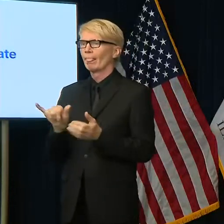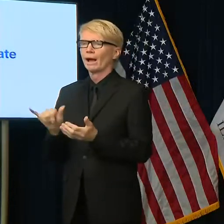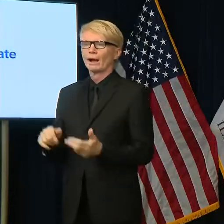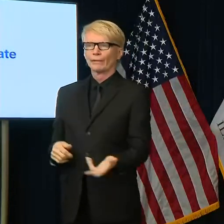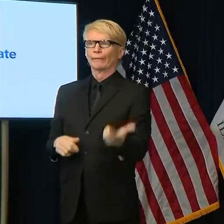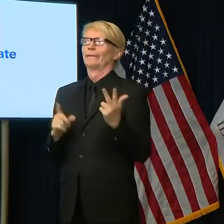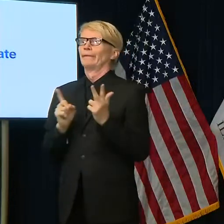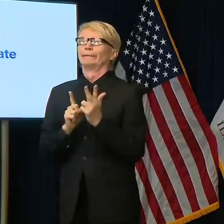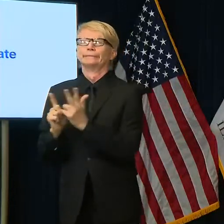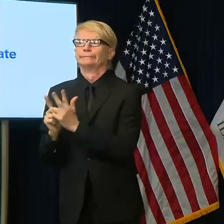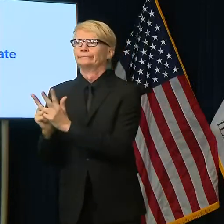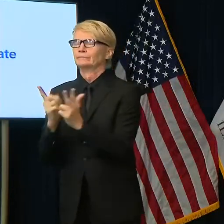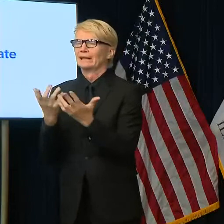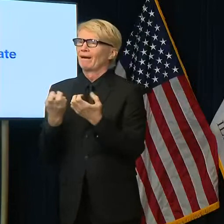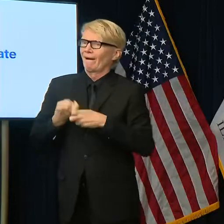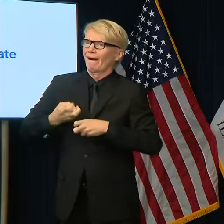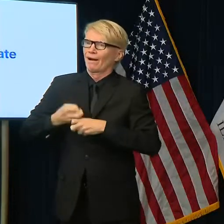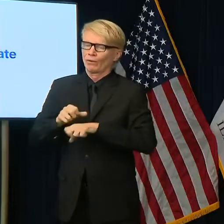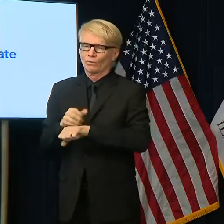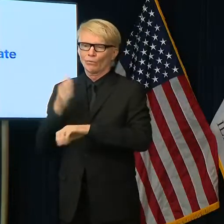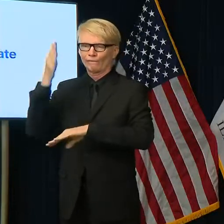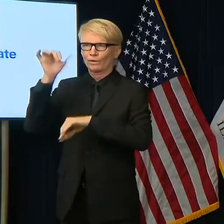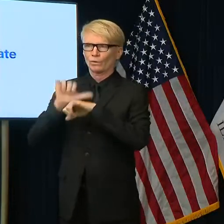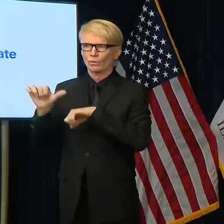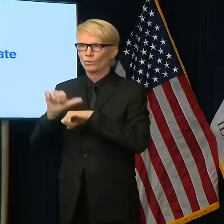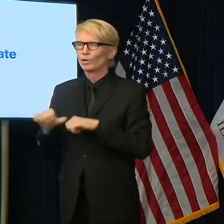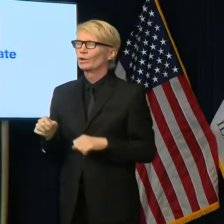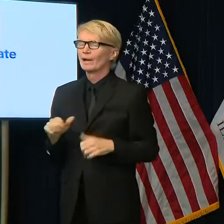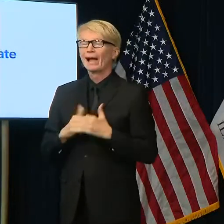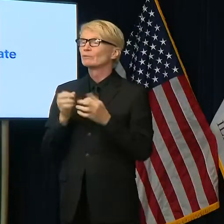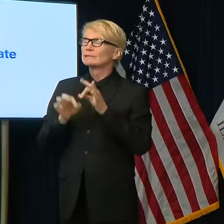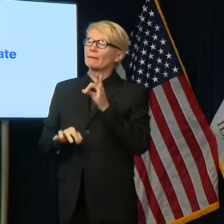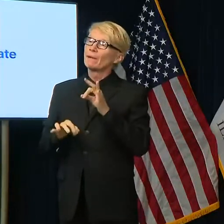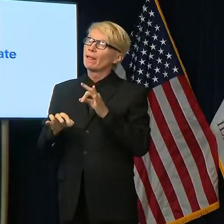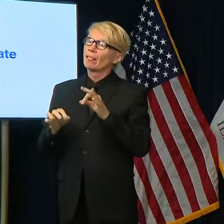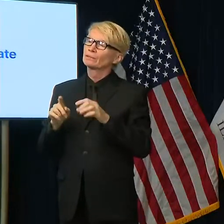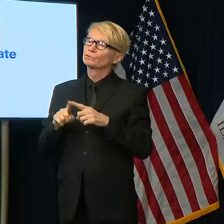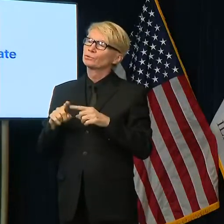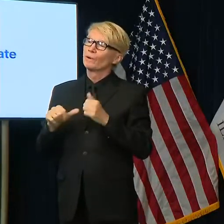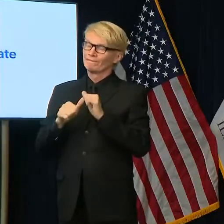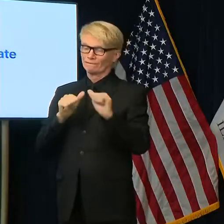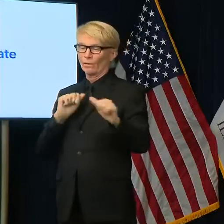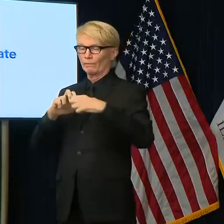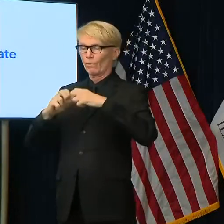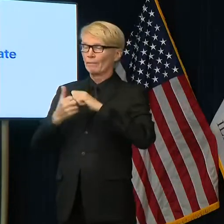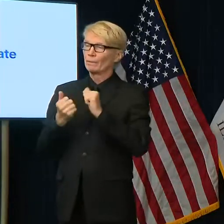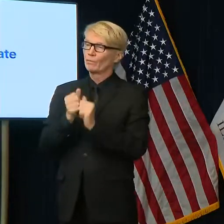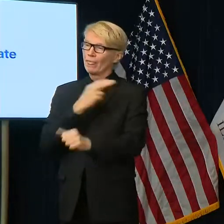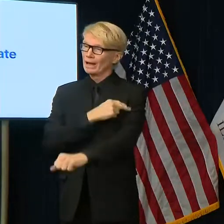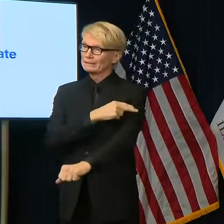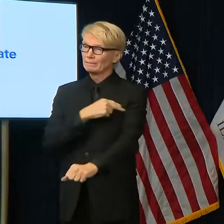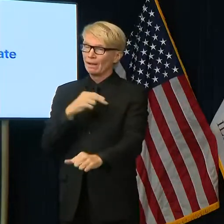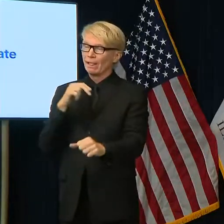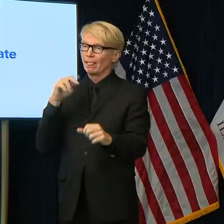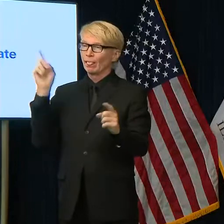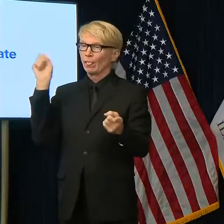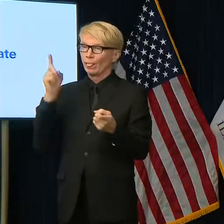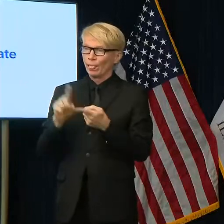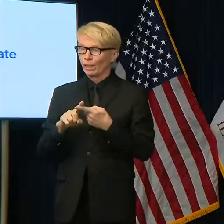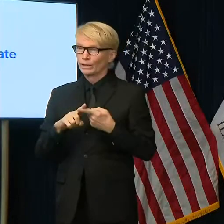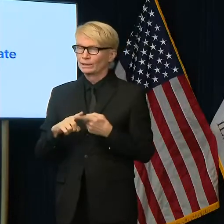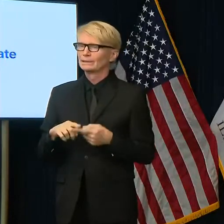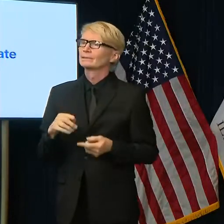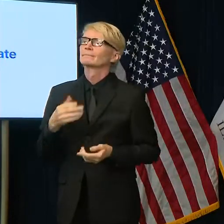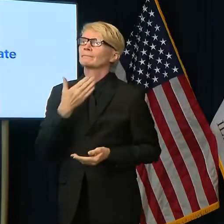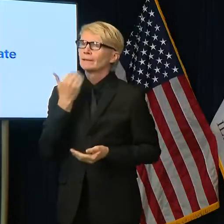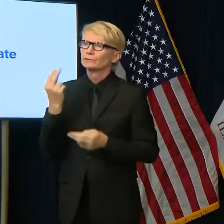our healthcare system, and we can do that with a mask. It's not just that's all we have. That's a big, powerful